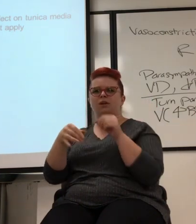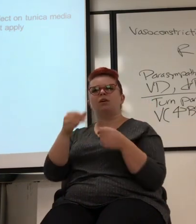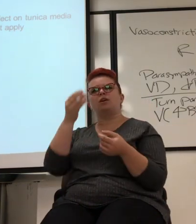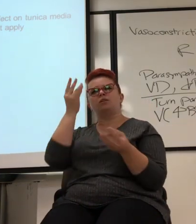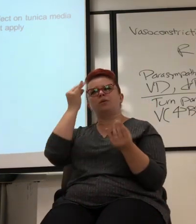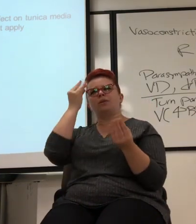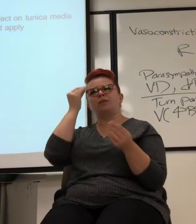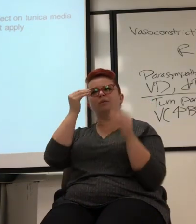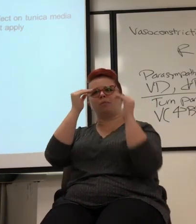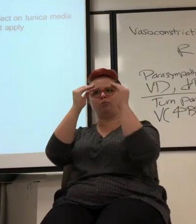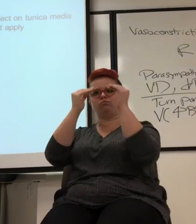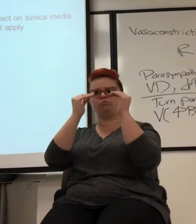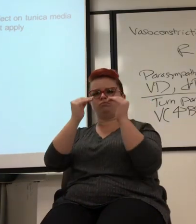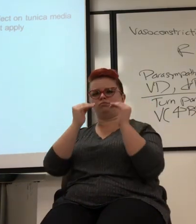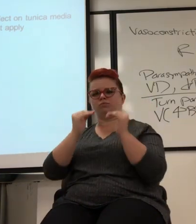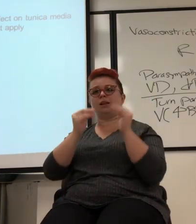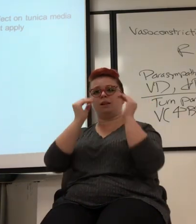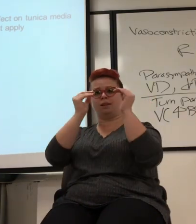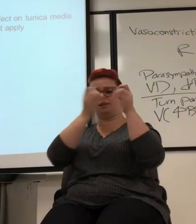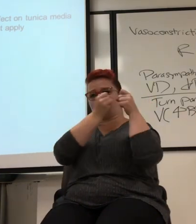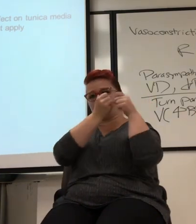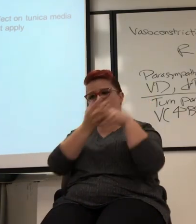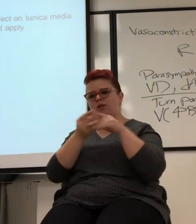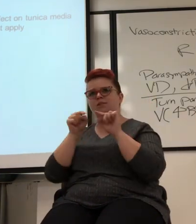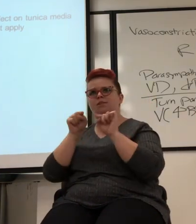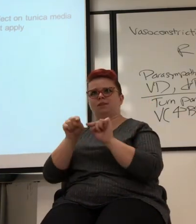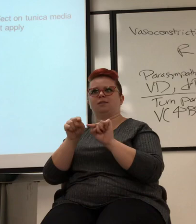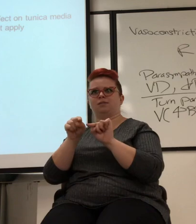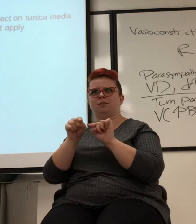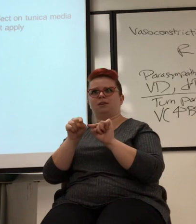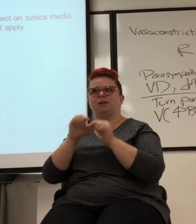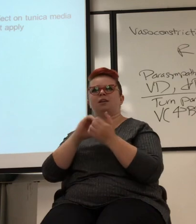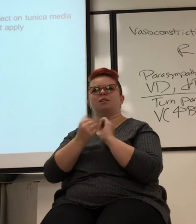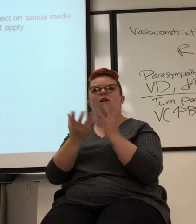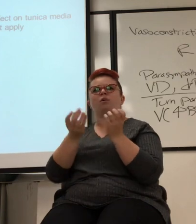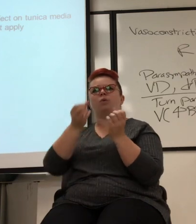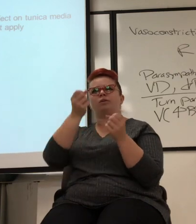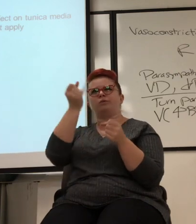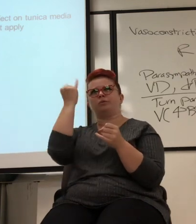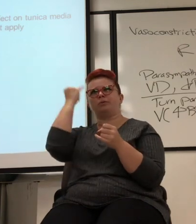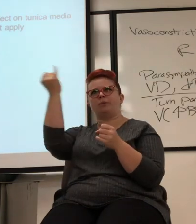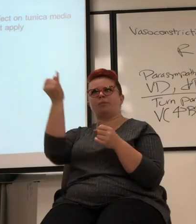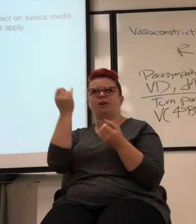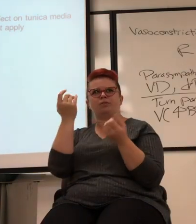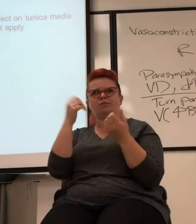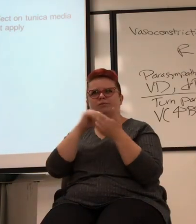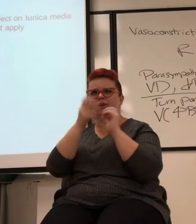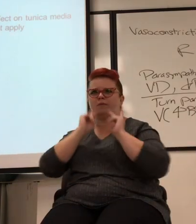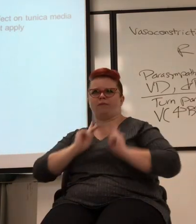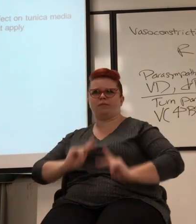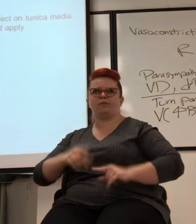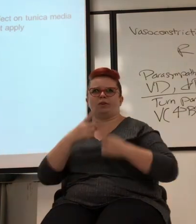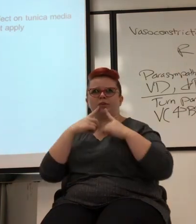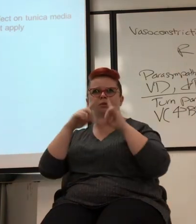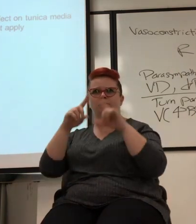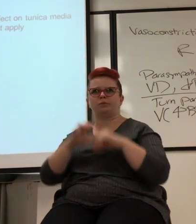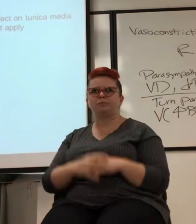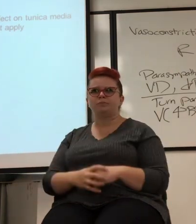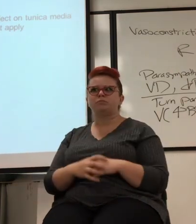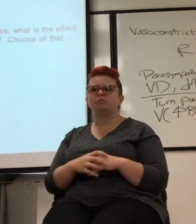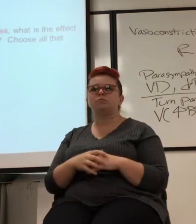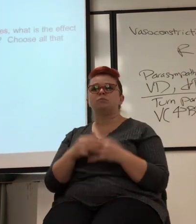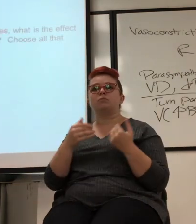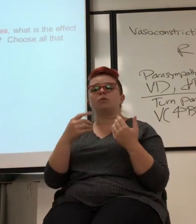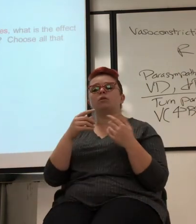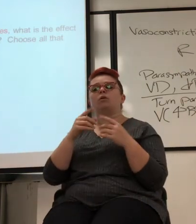This causes that. Okay, that's why I want you to think about the physiology of that. So let's do the other